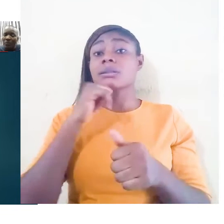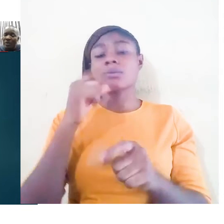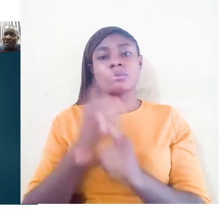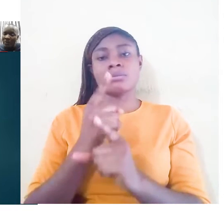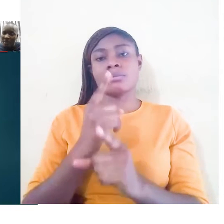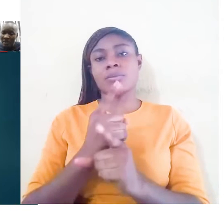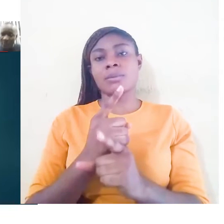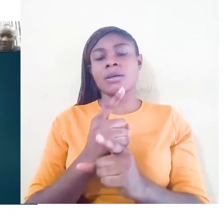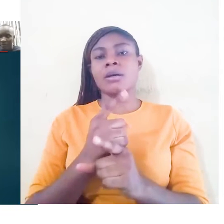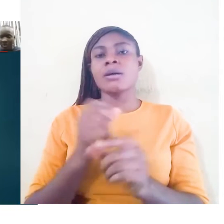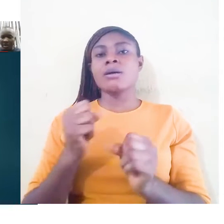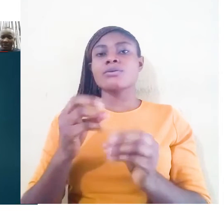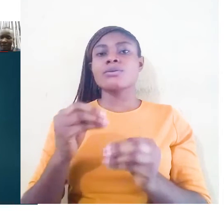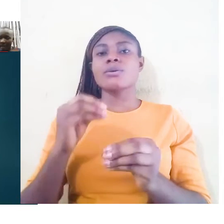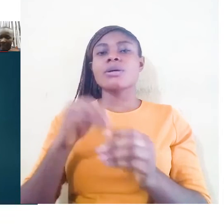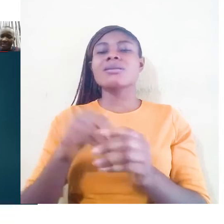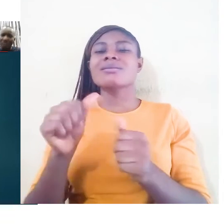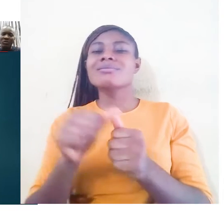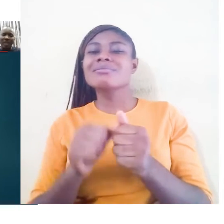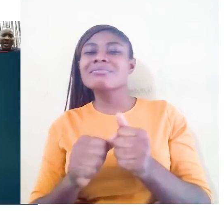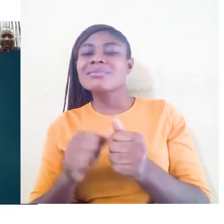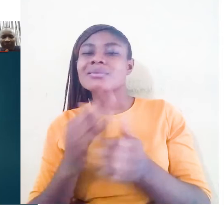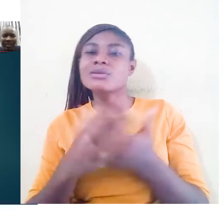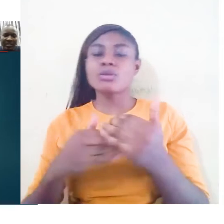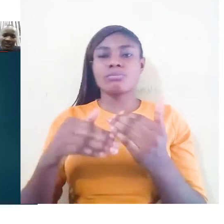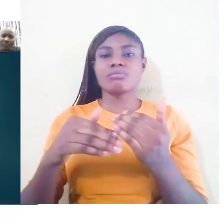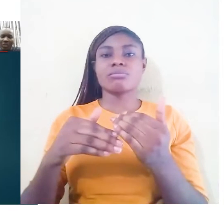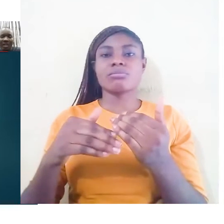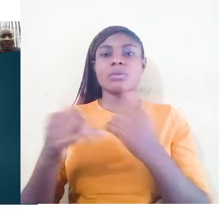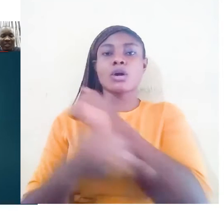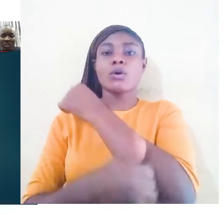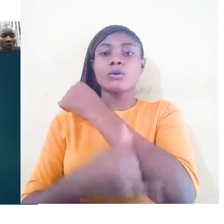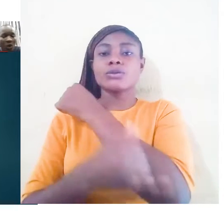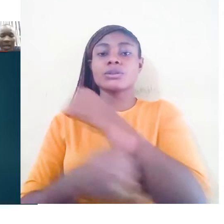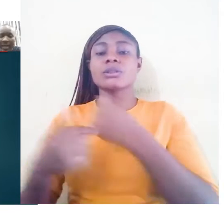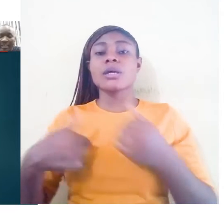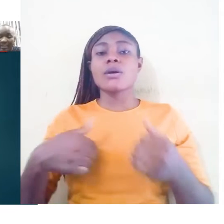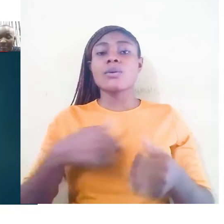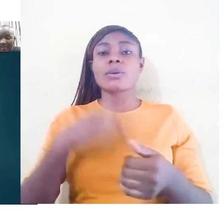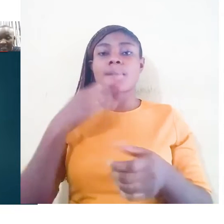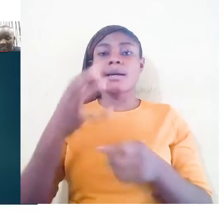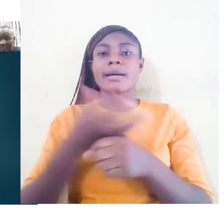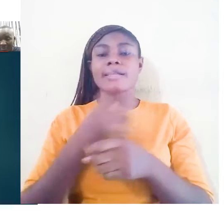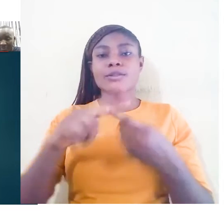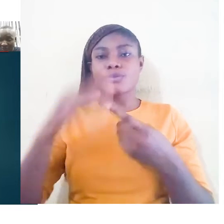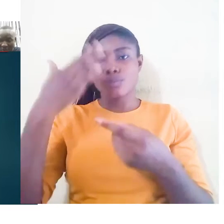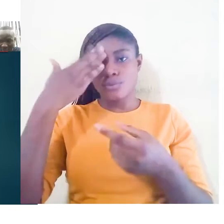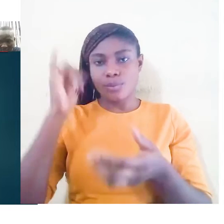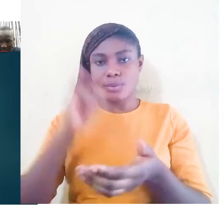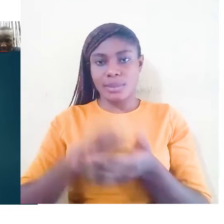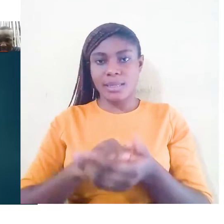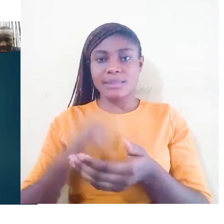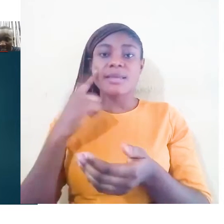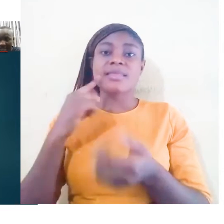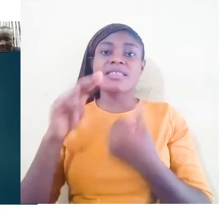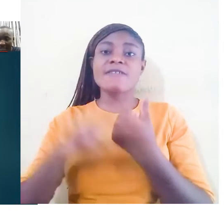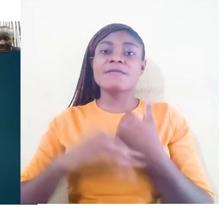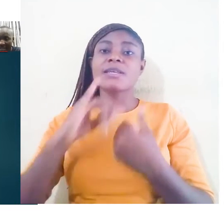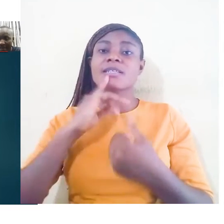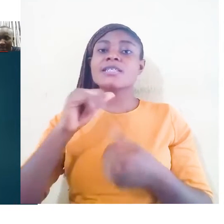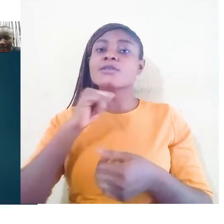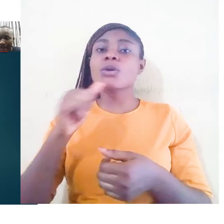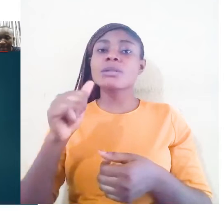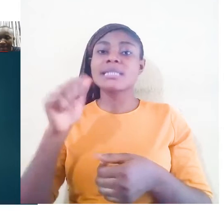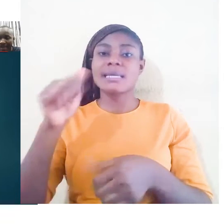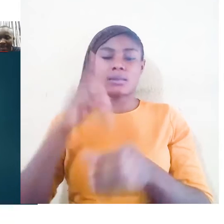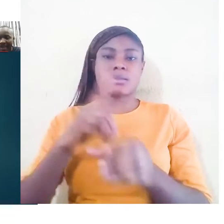countries, we are getting to know that deafness is no longer a disability in some country. It is